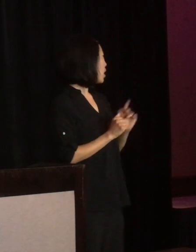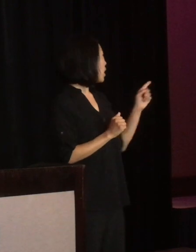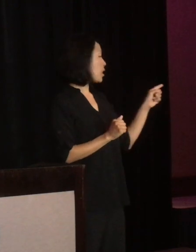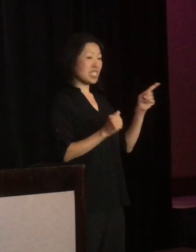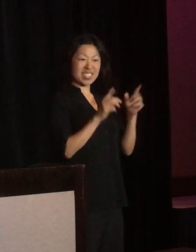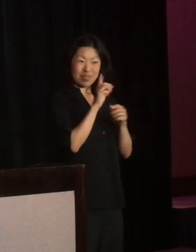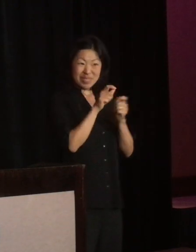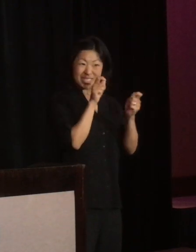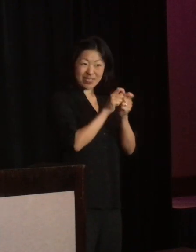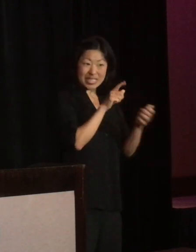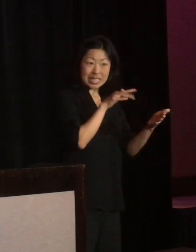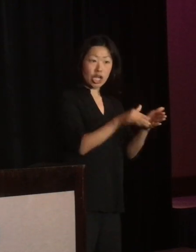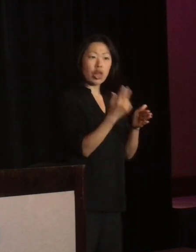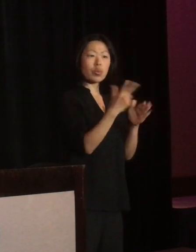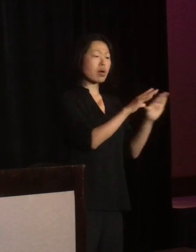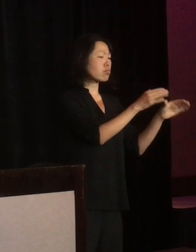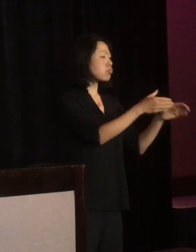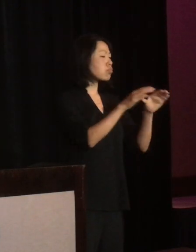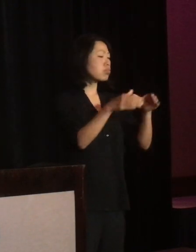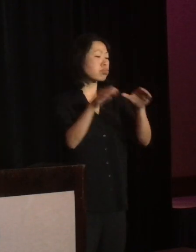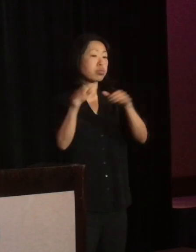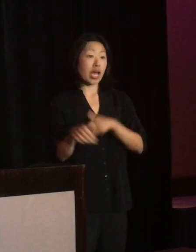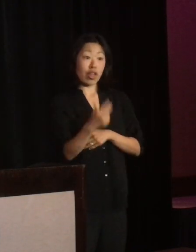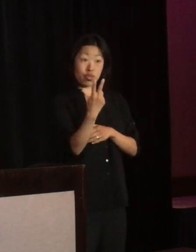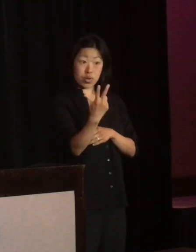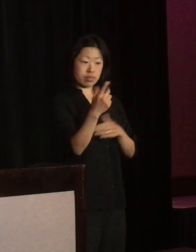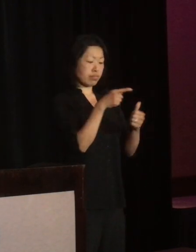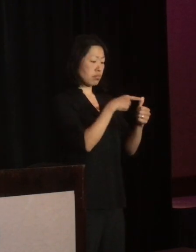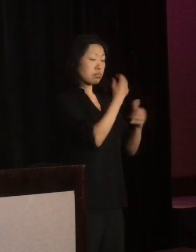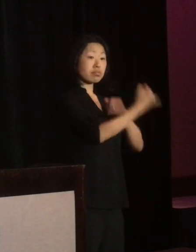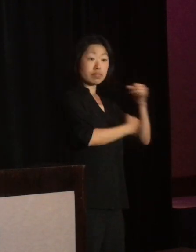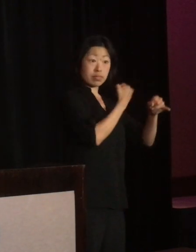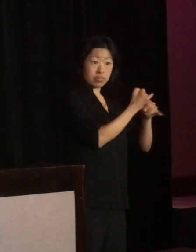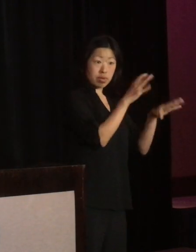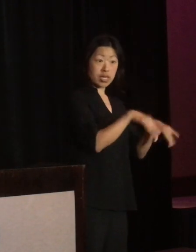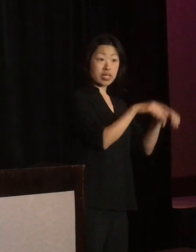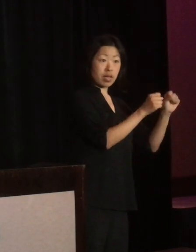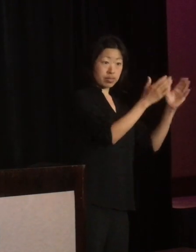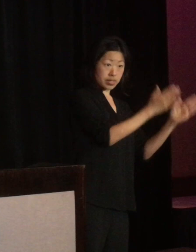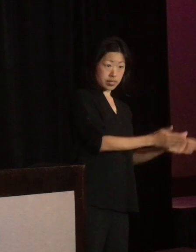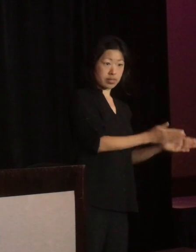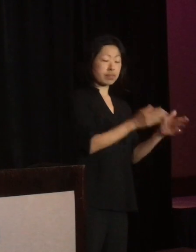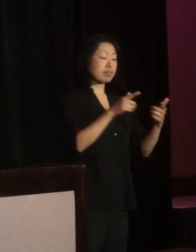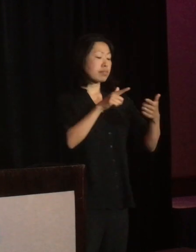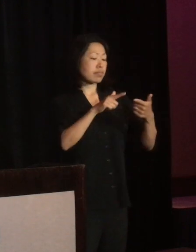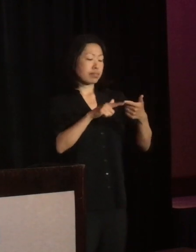were 3 main populations that were looked at: international adoptees,